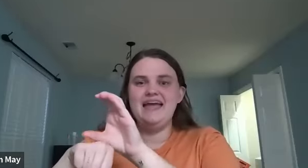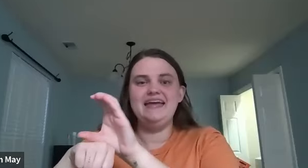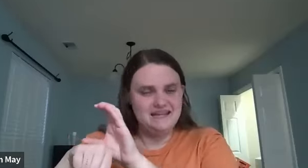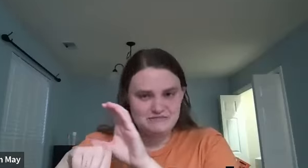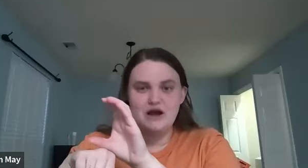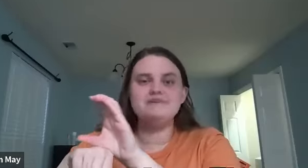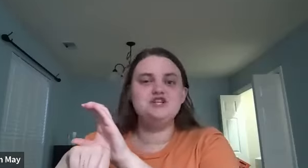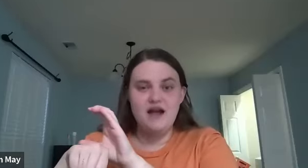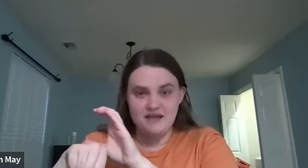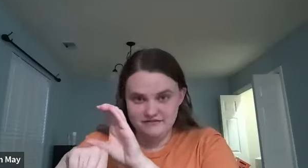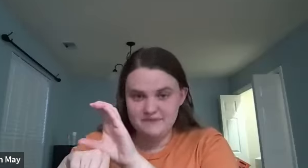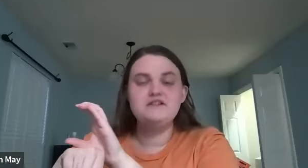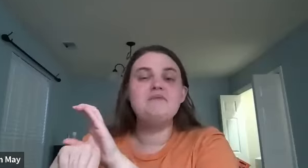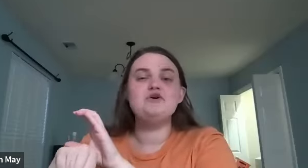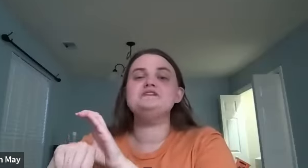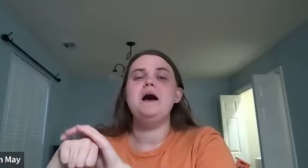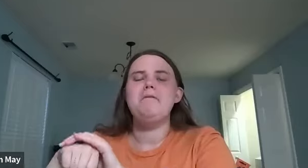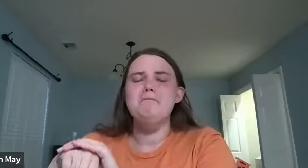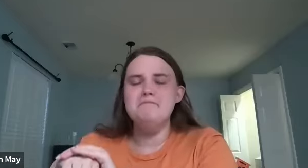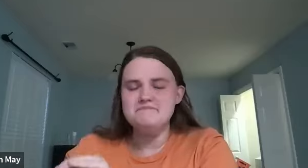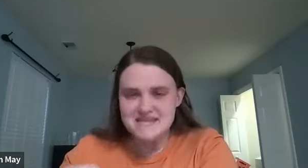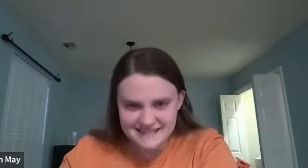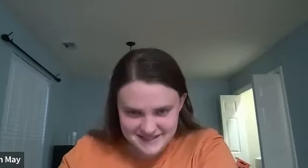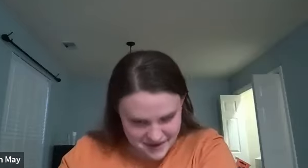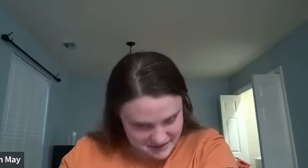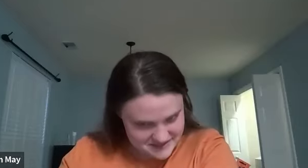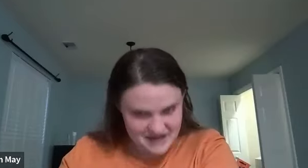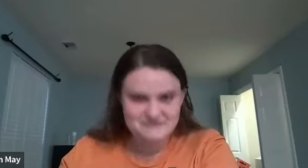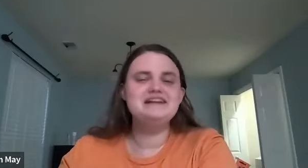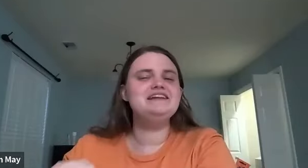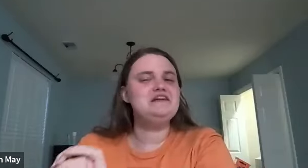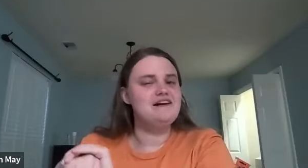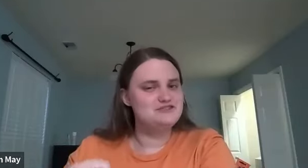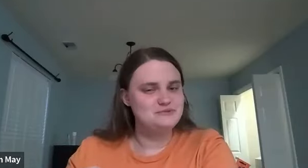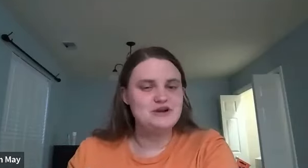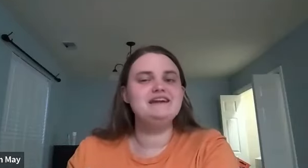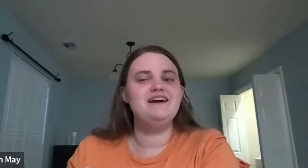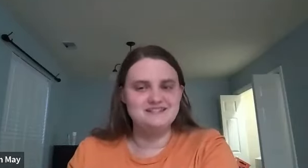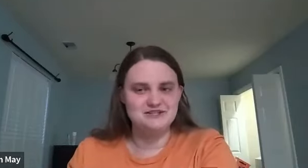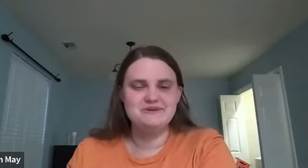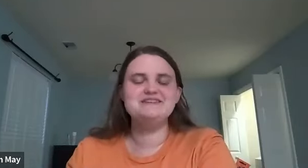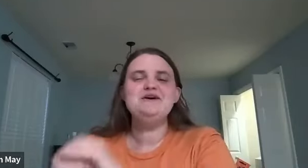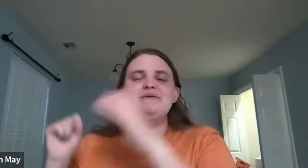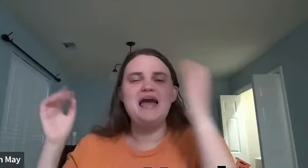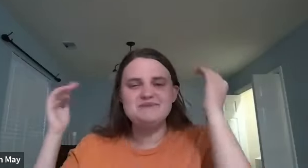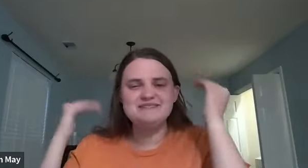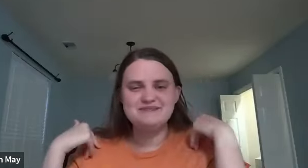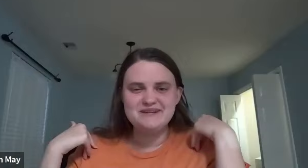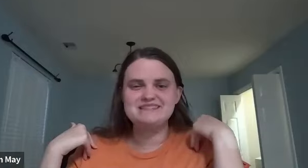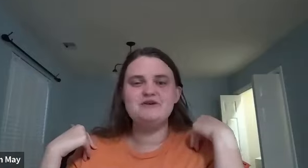And I can promise you, I have flip-flopped those many times. I've done it in the classroom, trying not to, because what happens to me is I'll